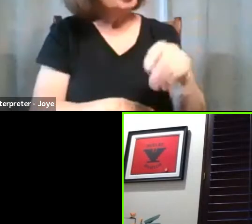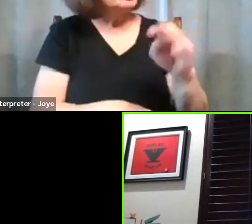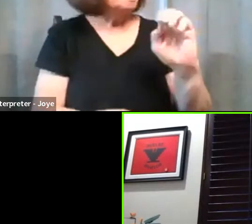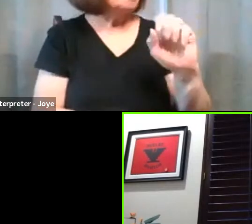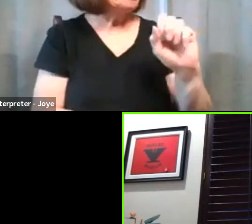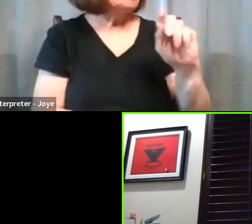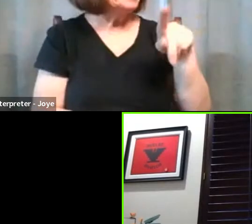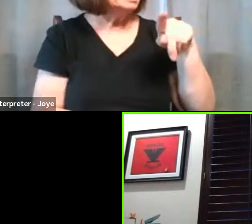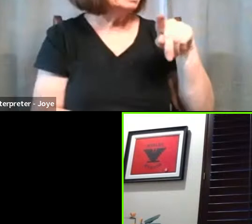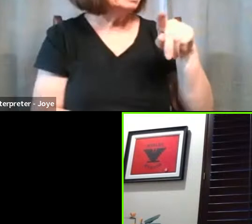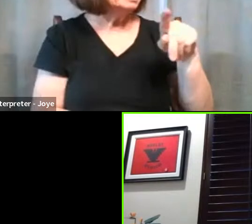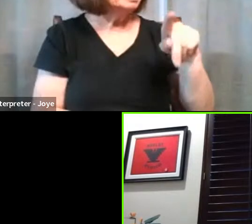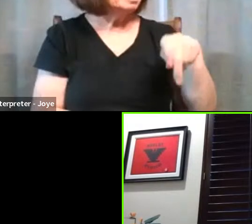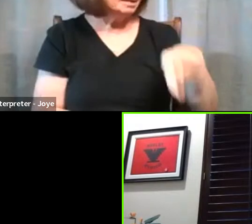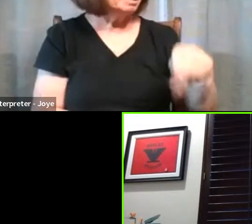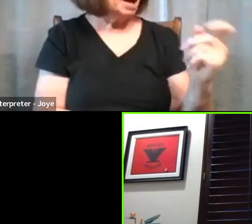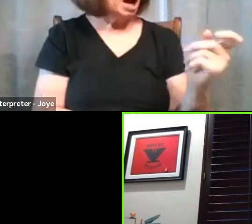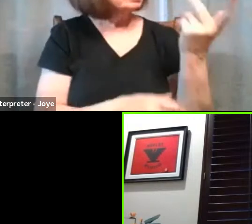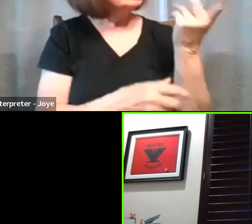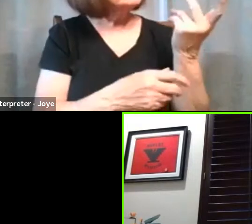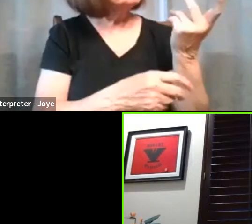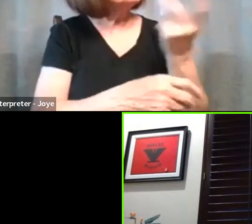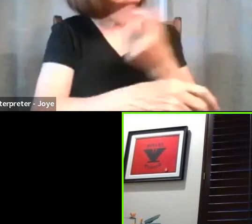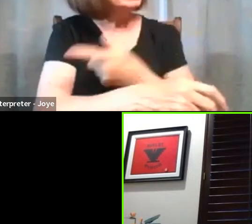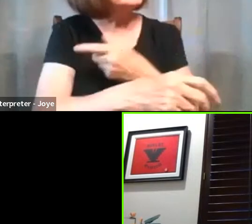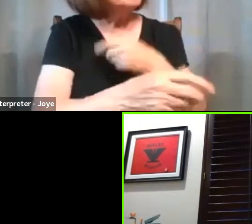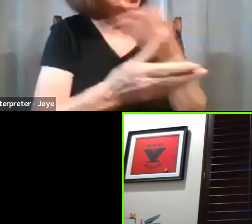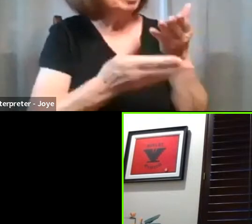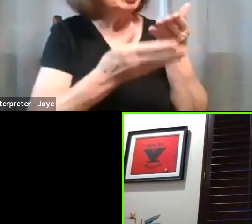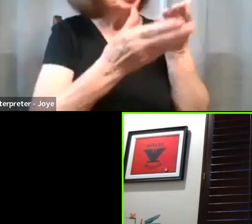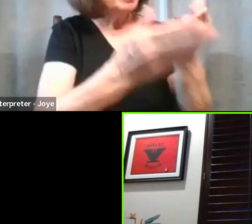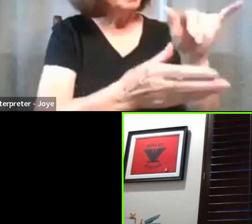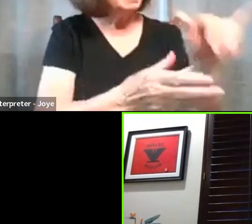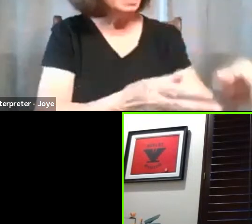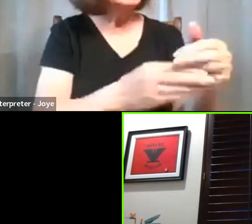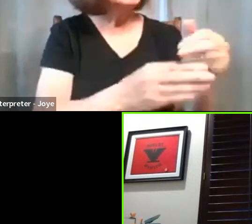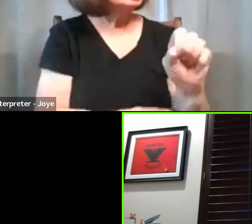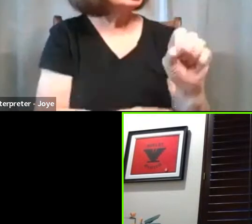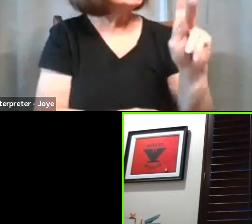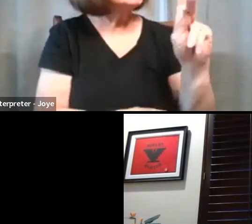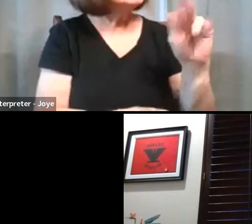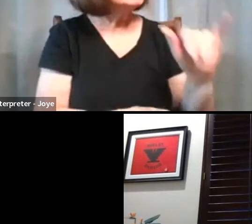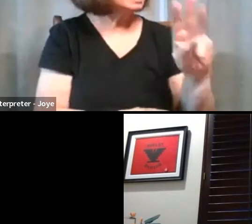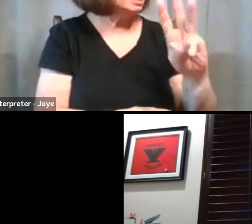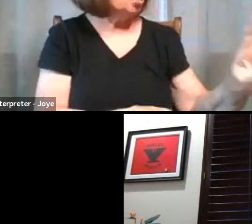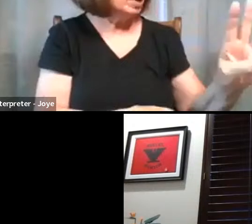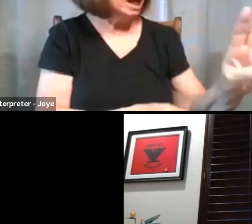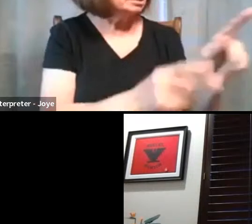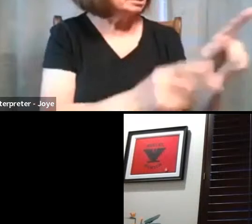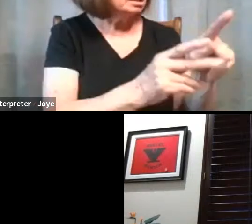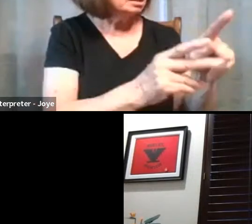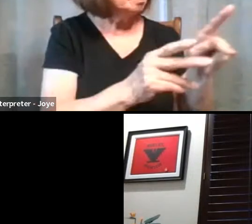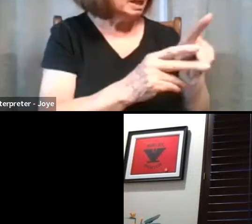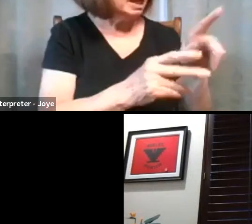team. So we'll be providing that out of our SkyWest site soon. So thank you. Thank you.